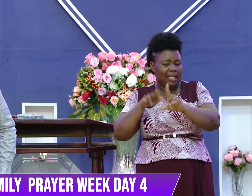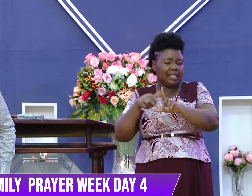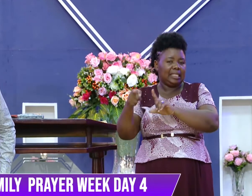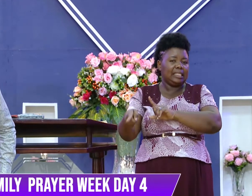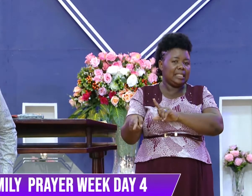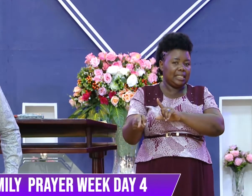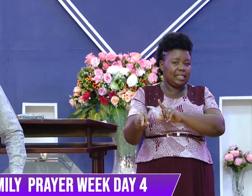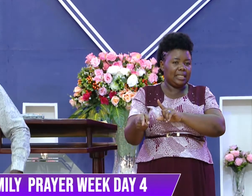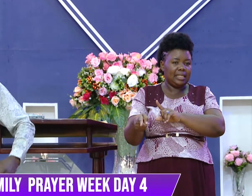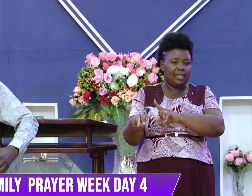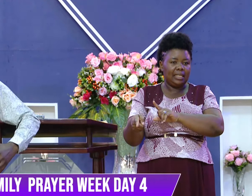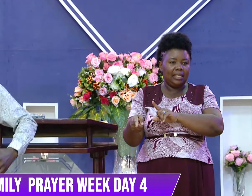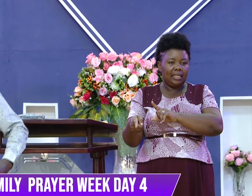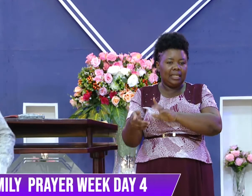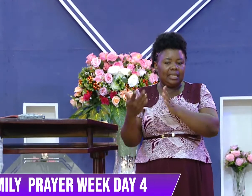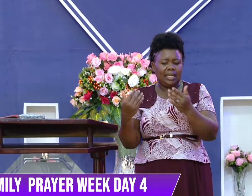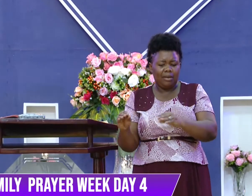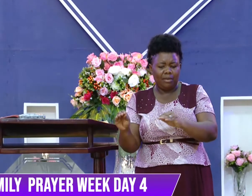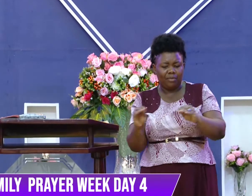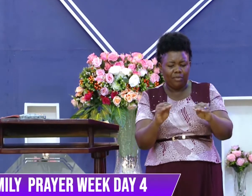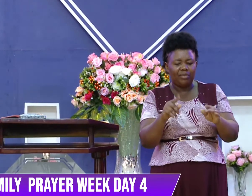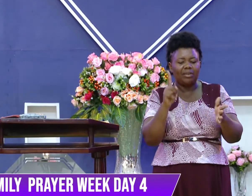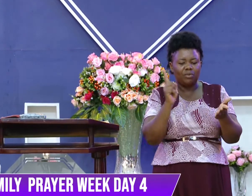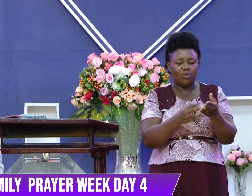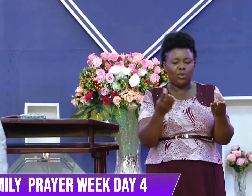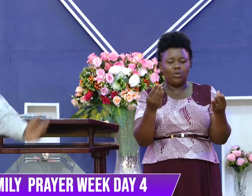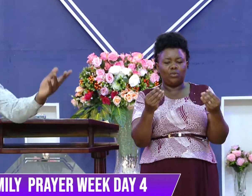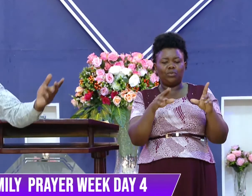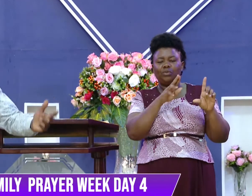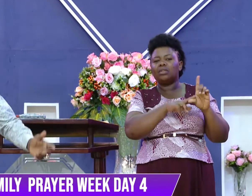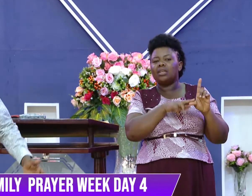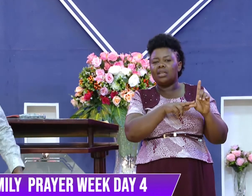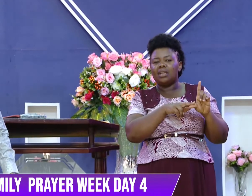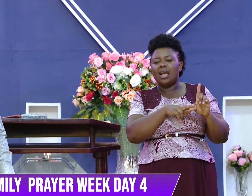sitting there. I also bought a sofa.